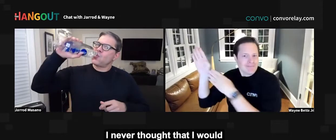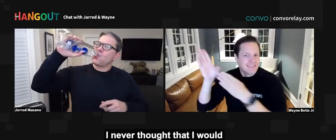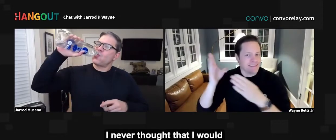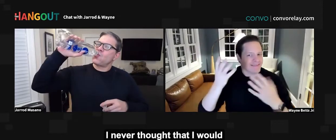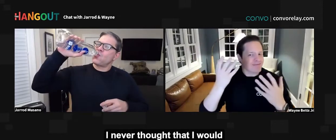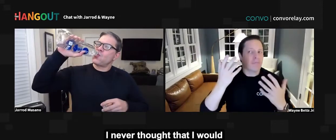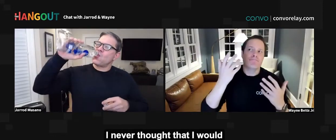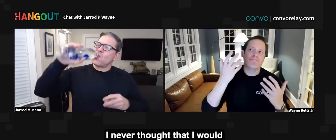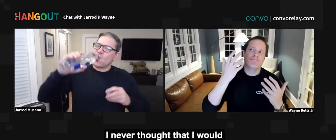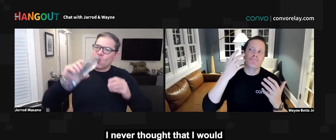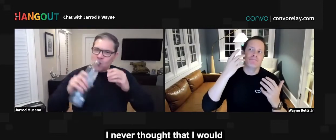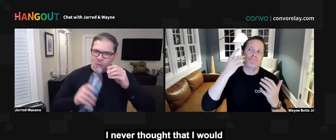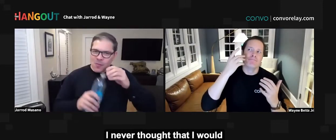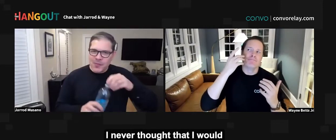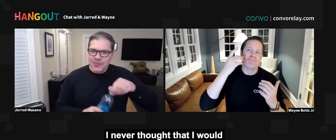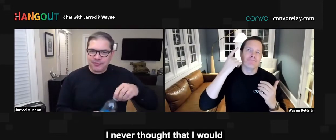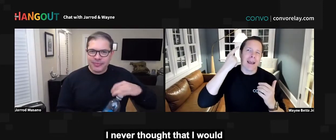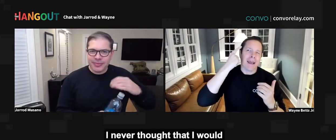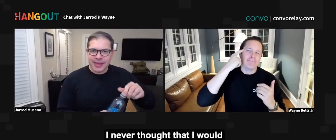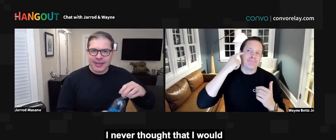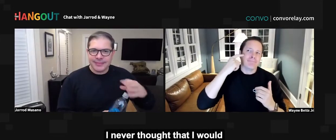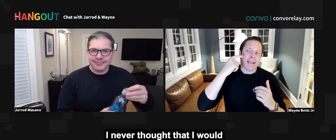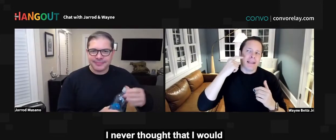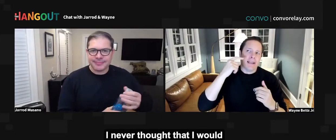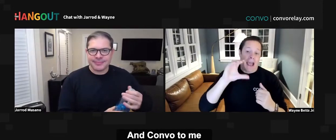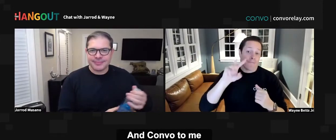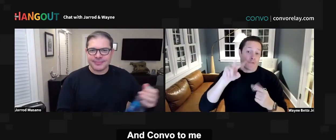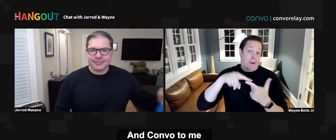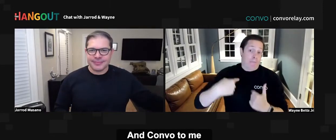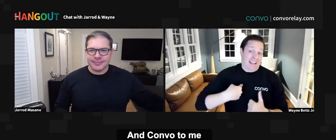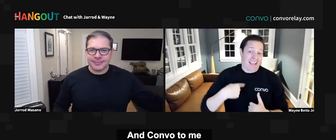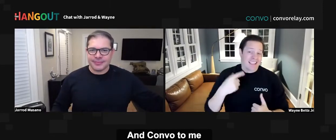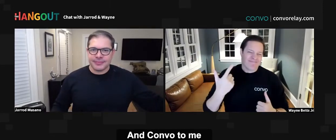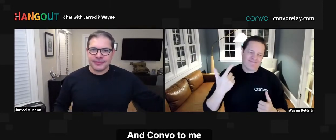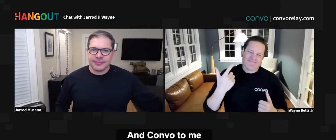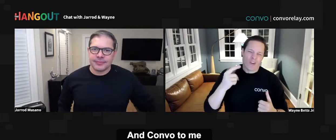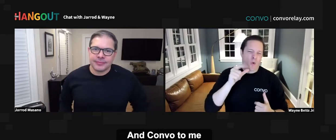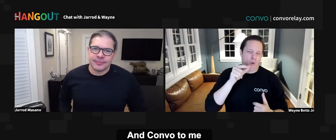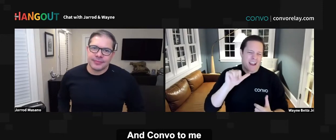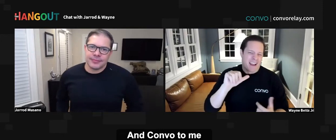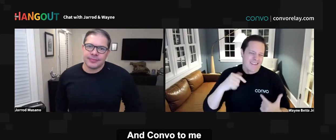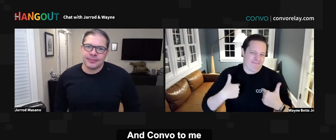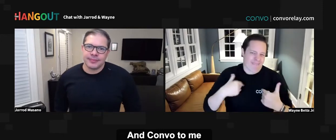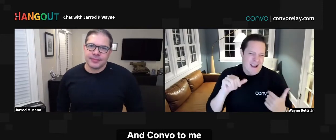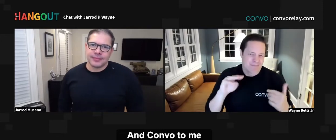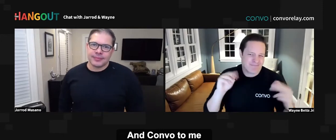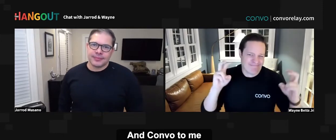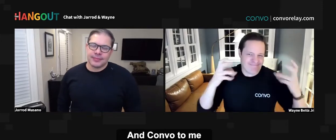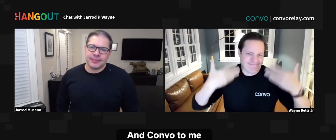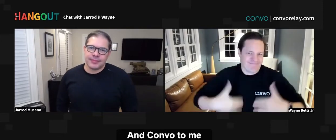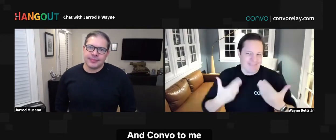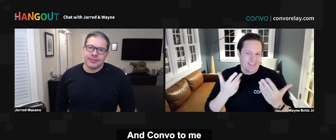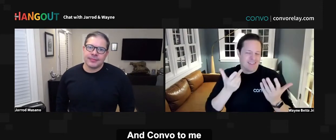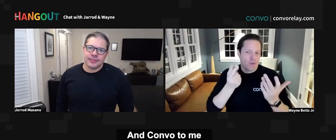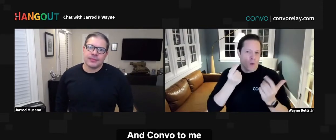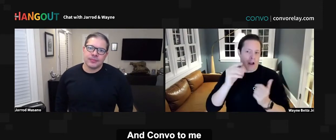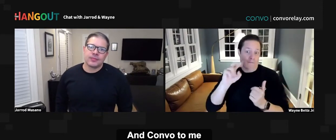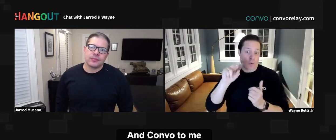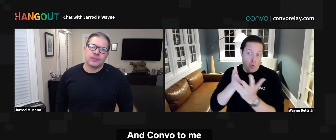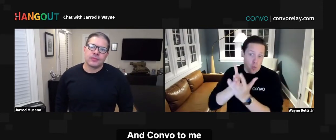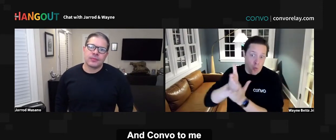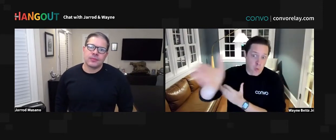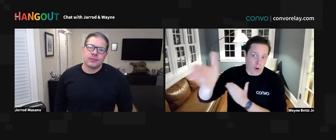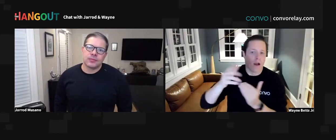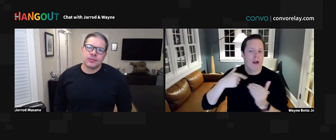never thought that I would ever divert from that path. And Convo to me is who I